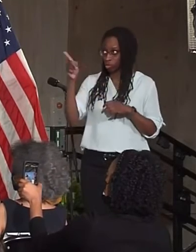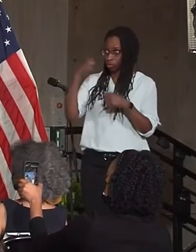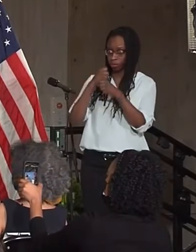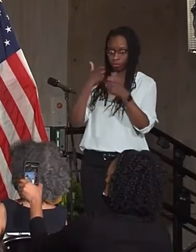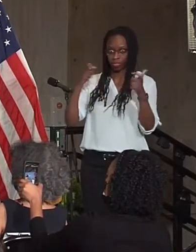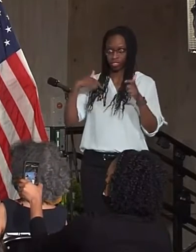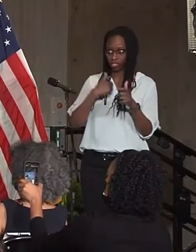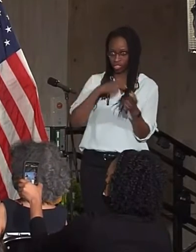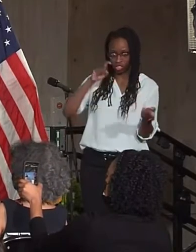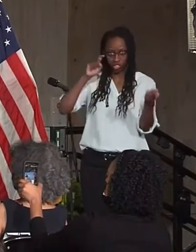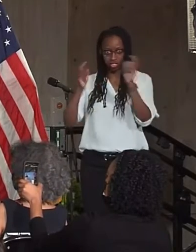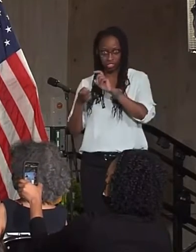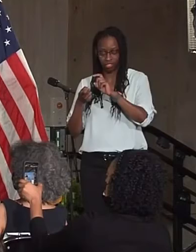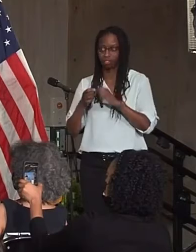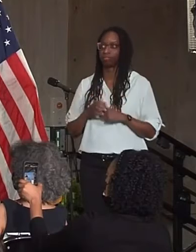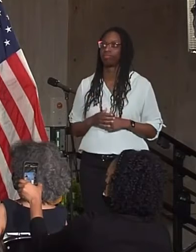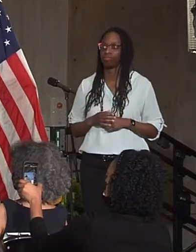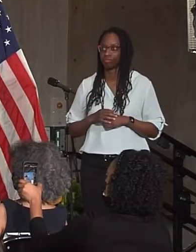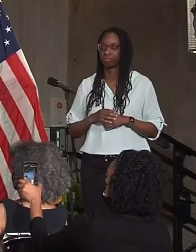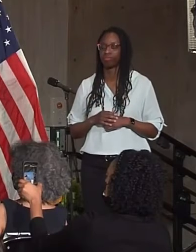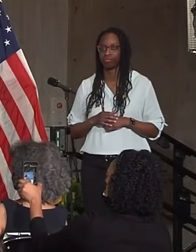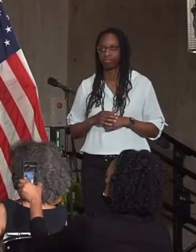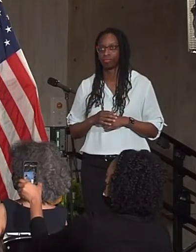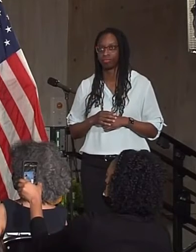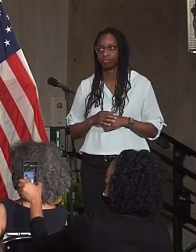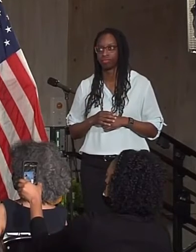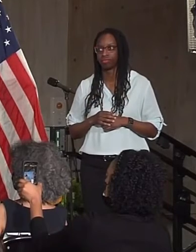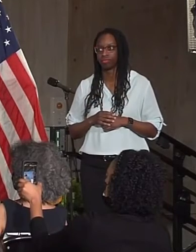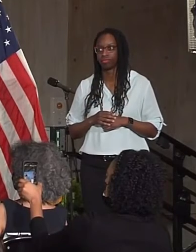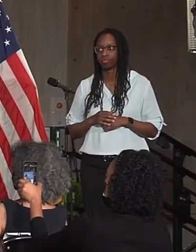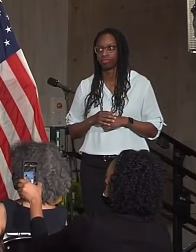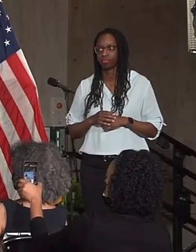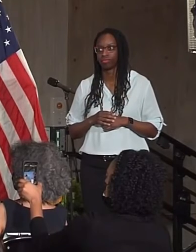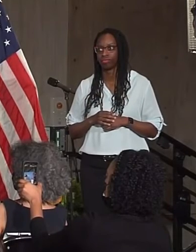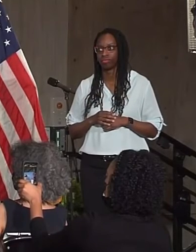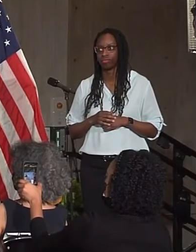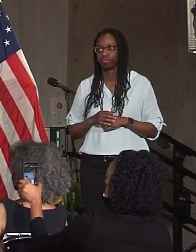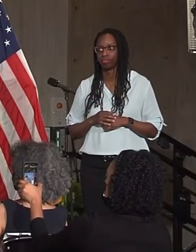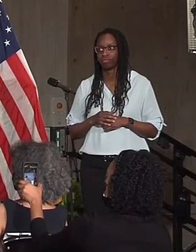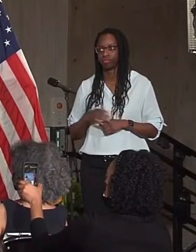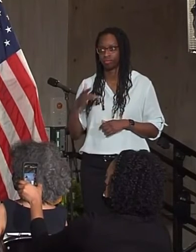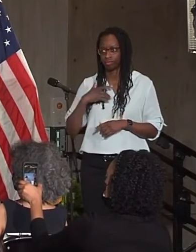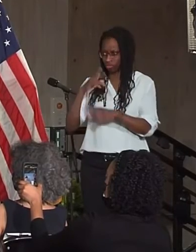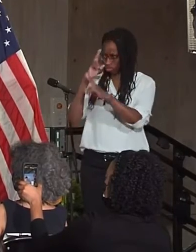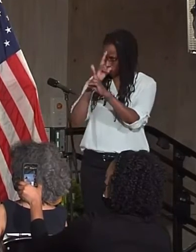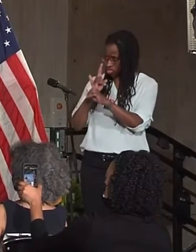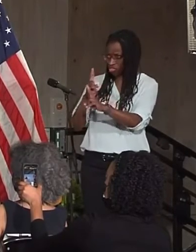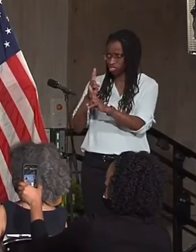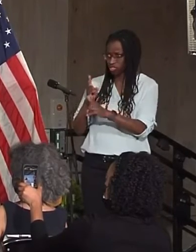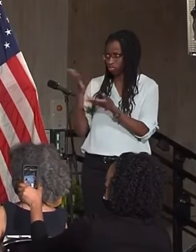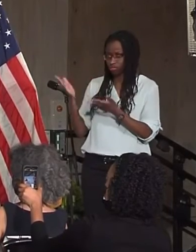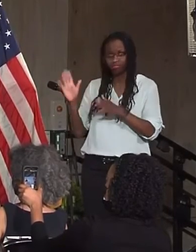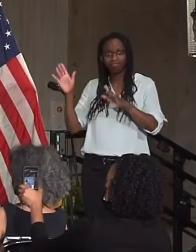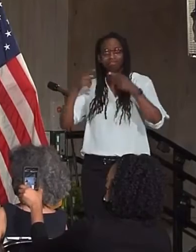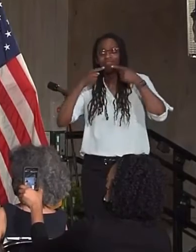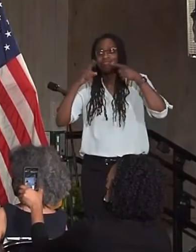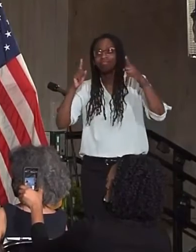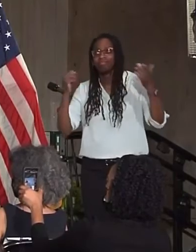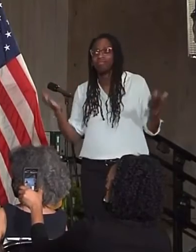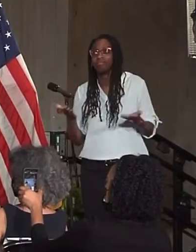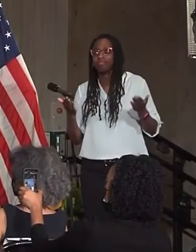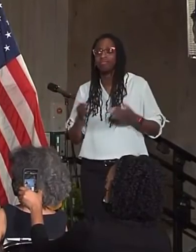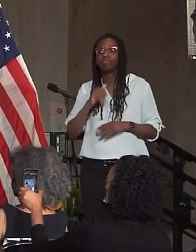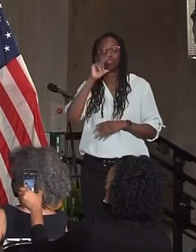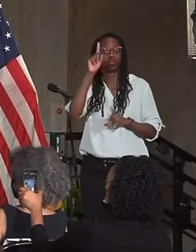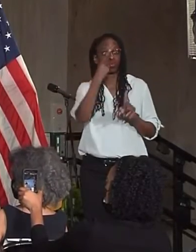which we celebrate today, is not an individual achievement. It is the culmination of the ancestors'